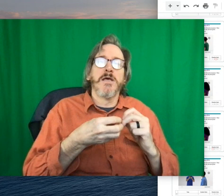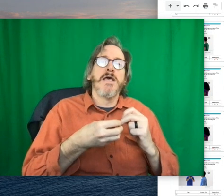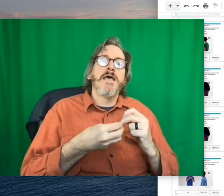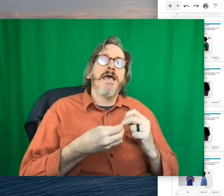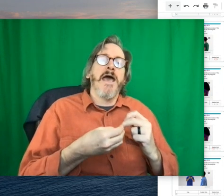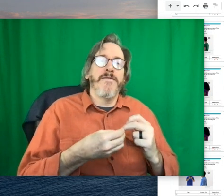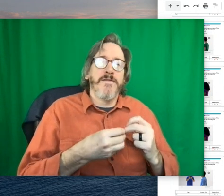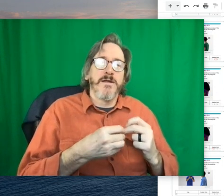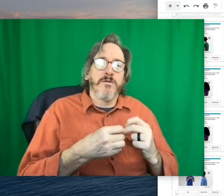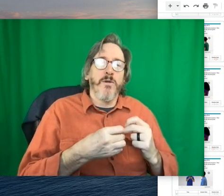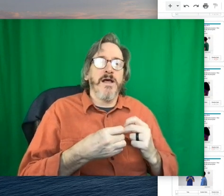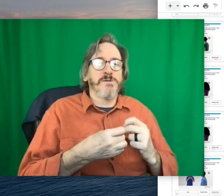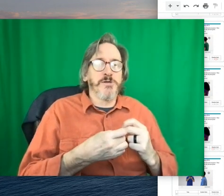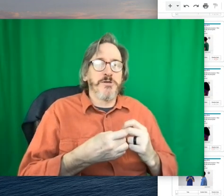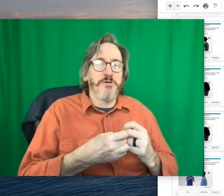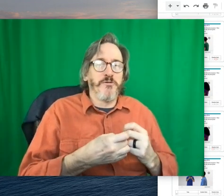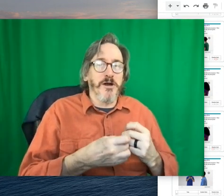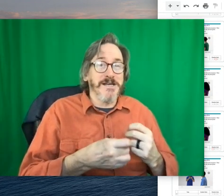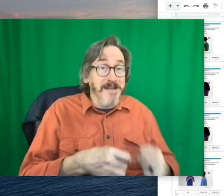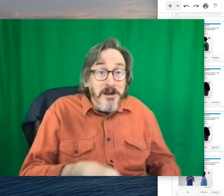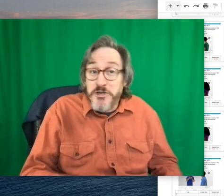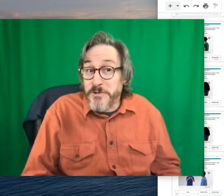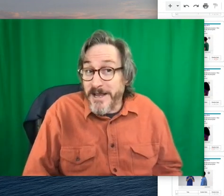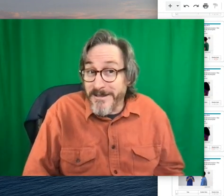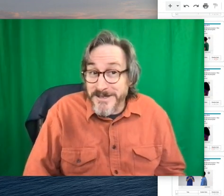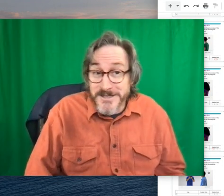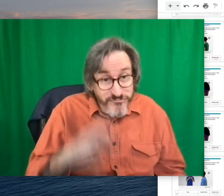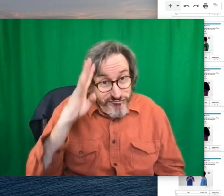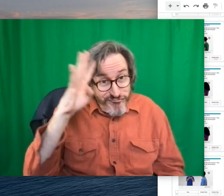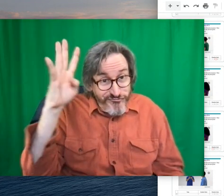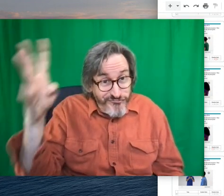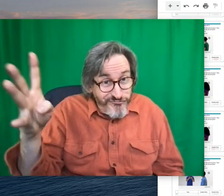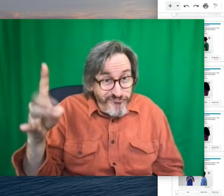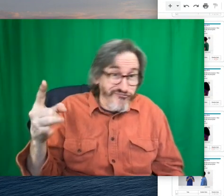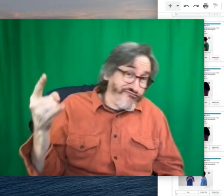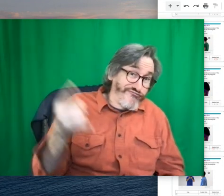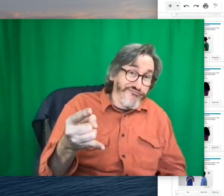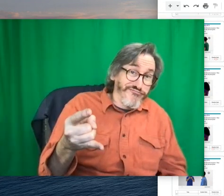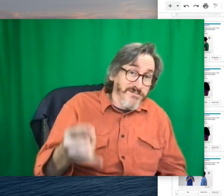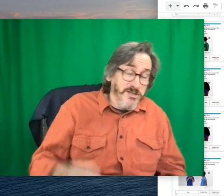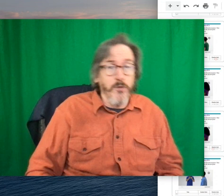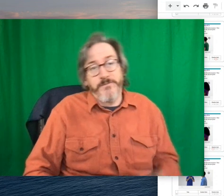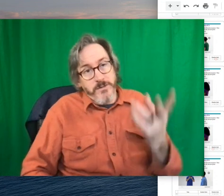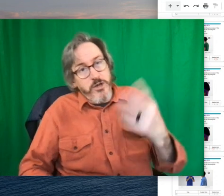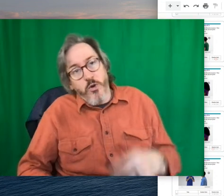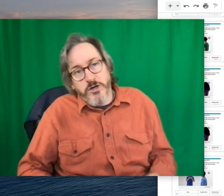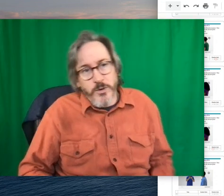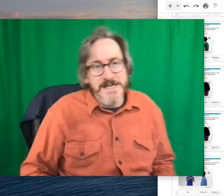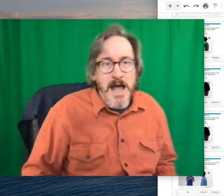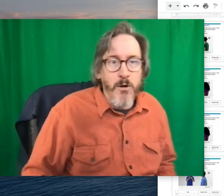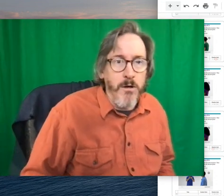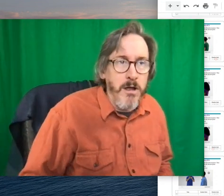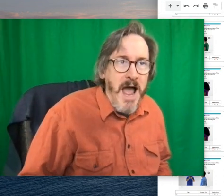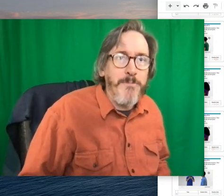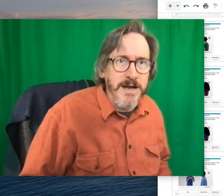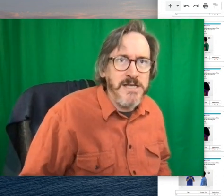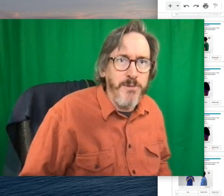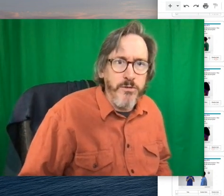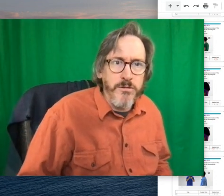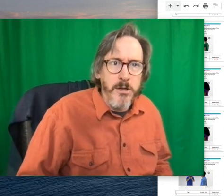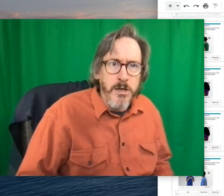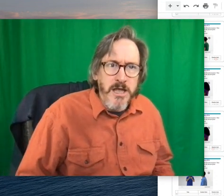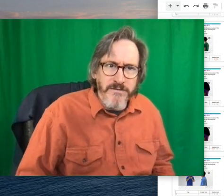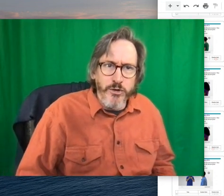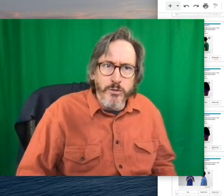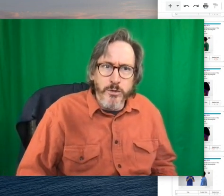expected. And well, I suppose there are two for astonished, ridiculous. So your choice, how I practice